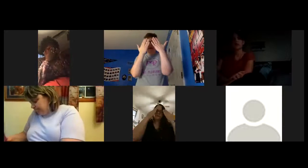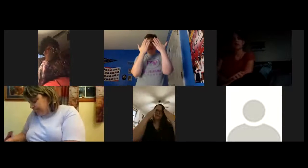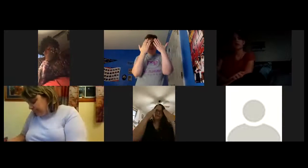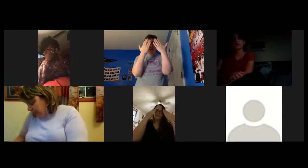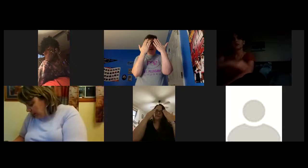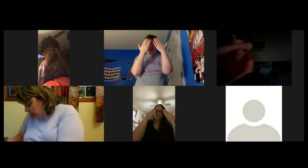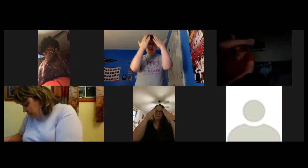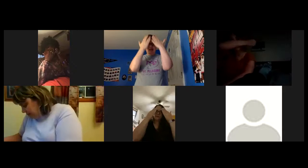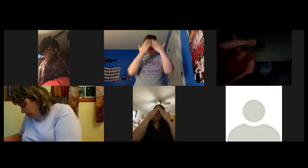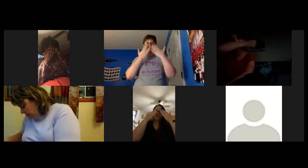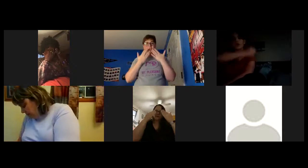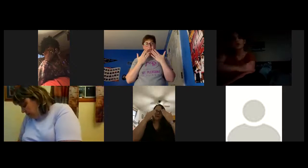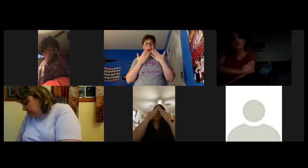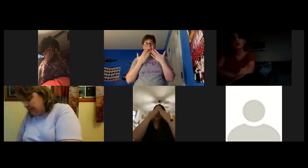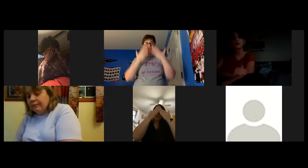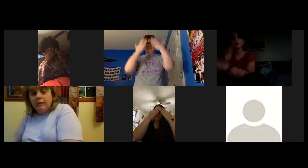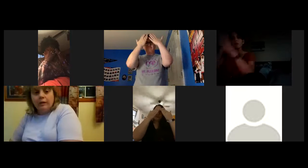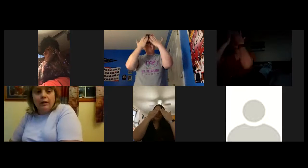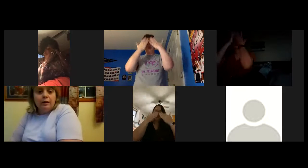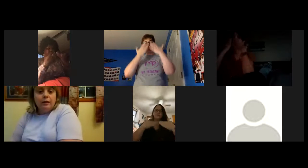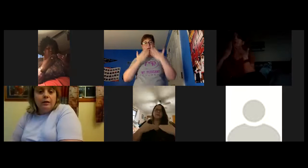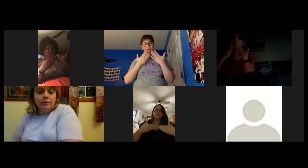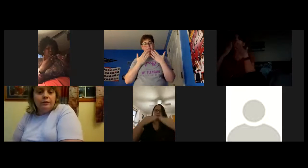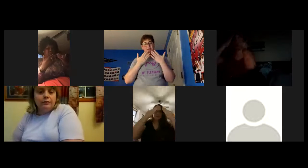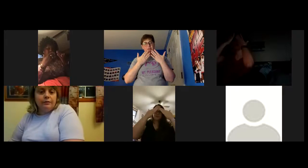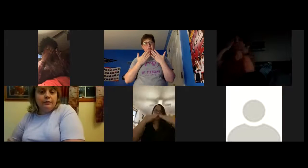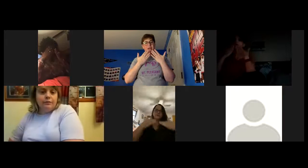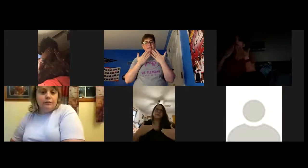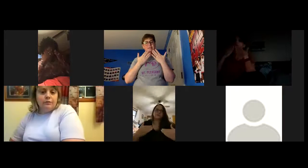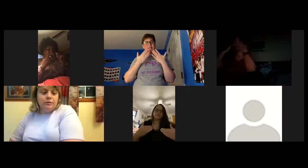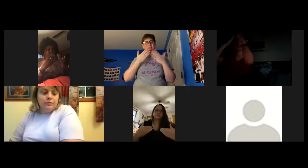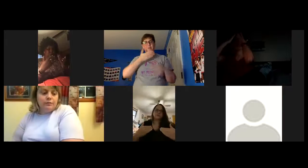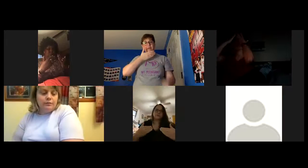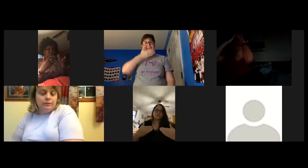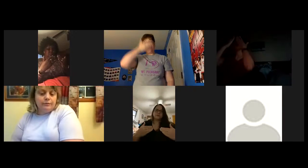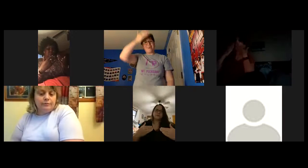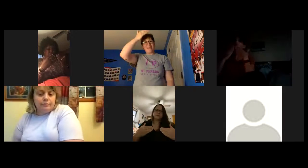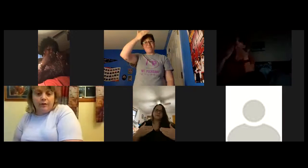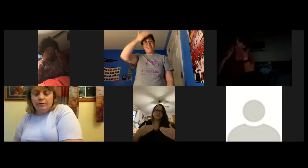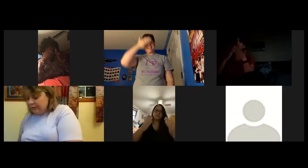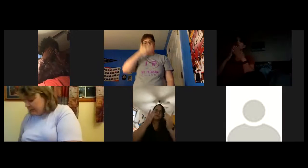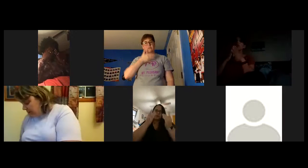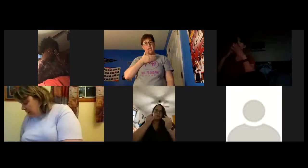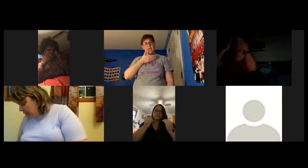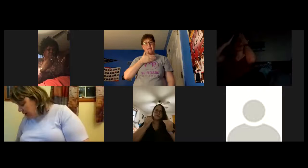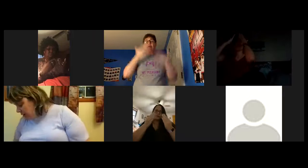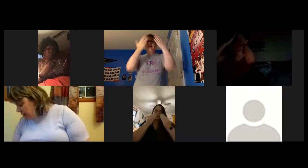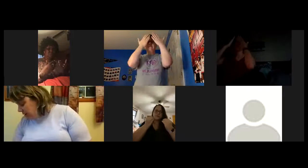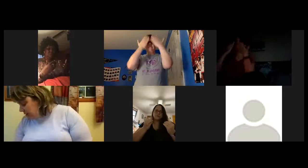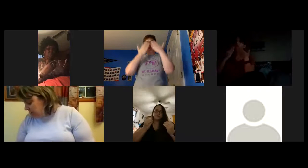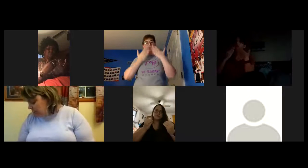yes, put your hands and you just go down. You're sad. So kind of like the thing where you go, you're happy, and then you're